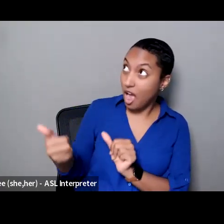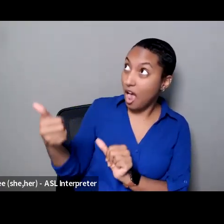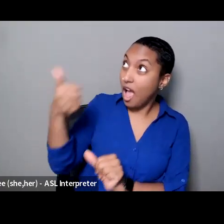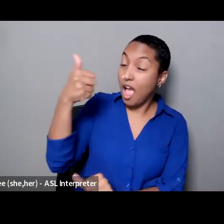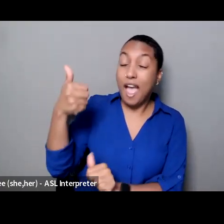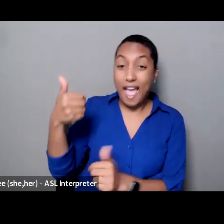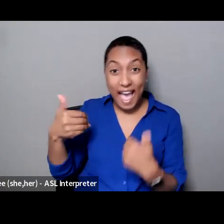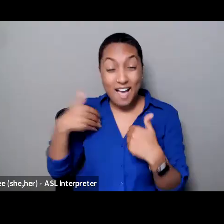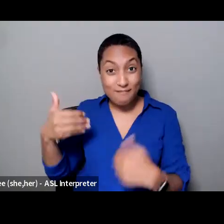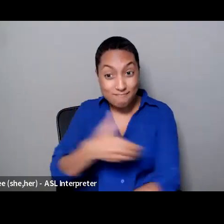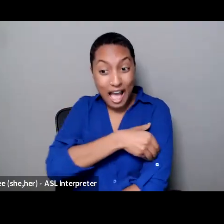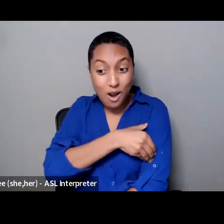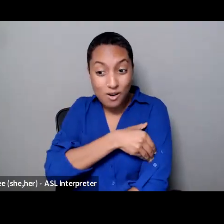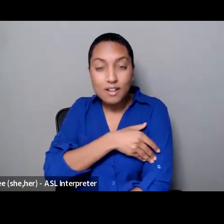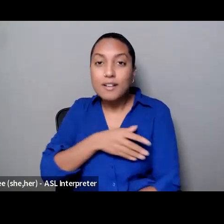really